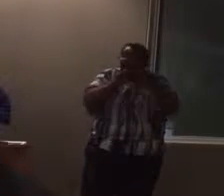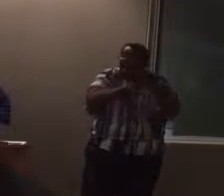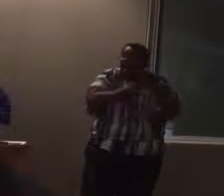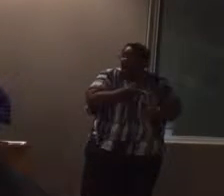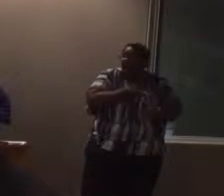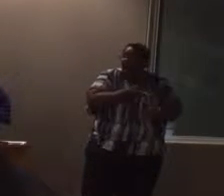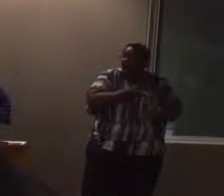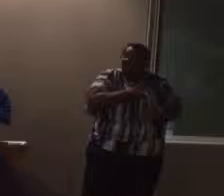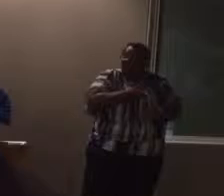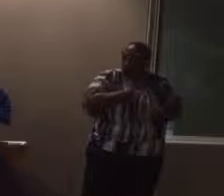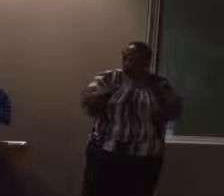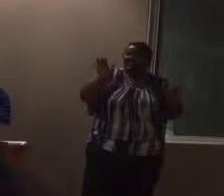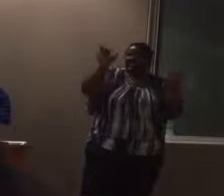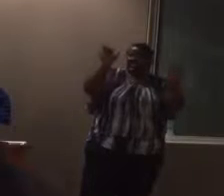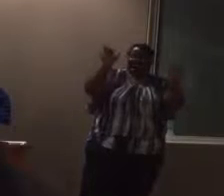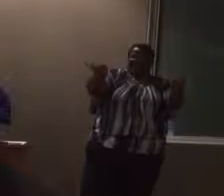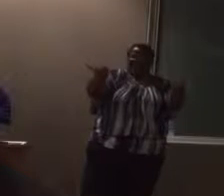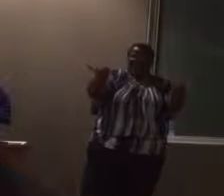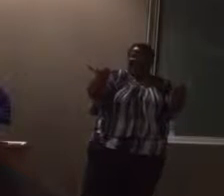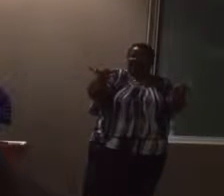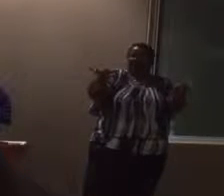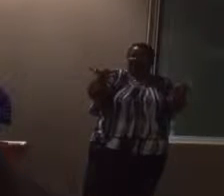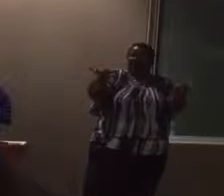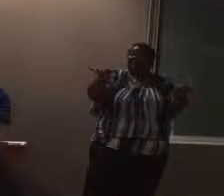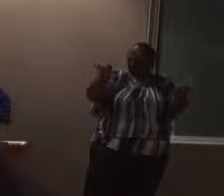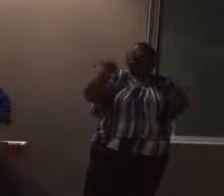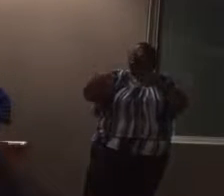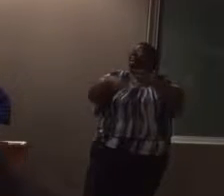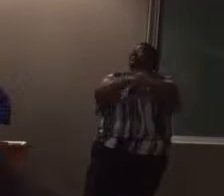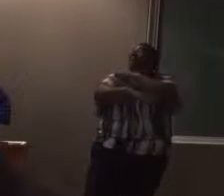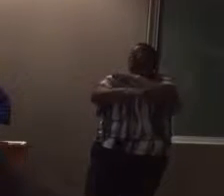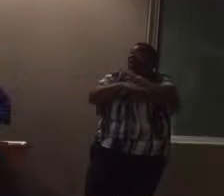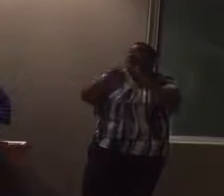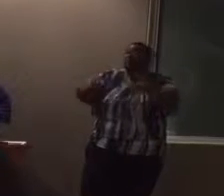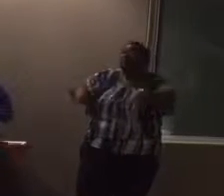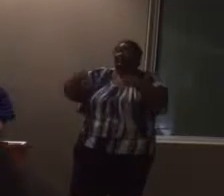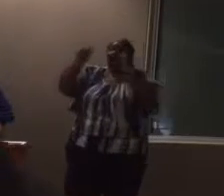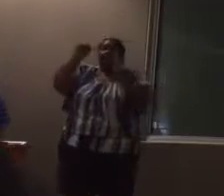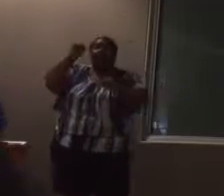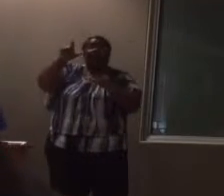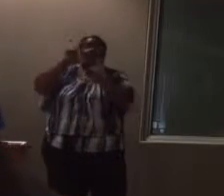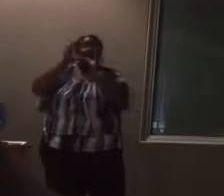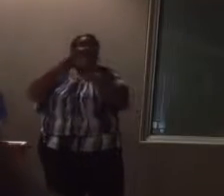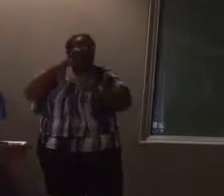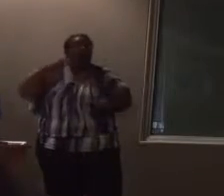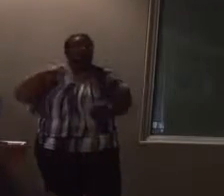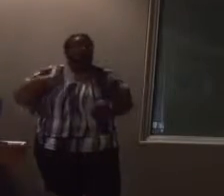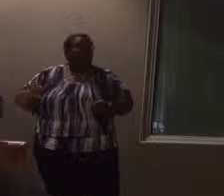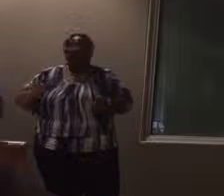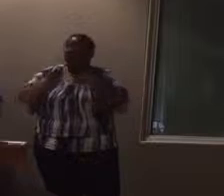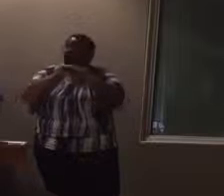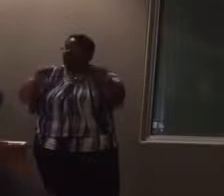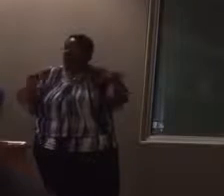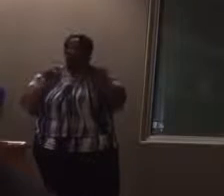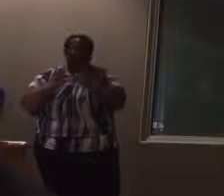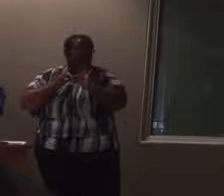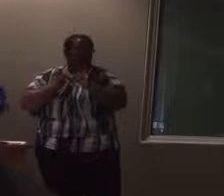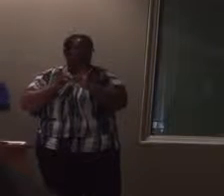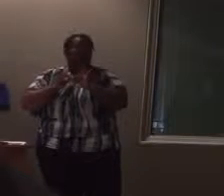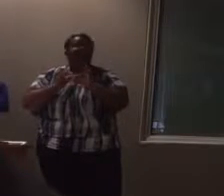in is ASL. Right, that's a great example of that. So this fall, when you're taking your ASL classes for credit,